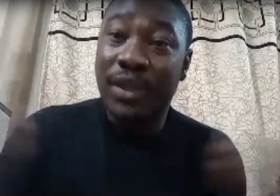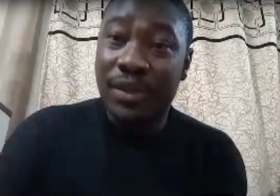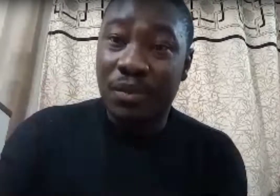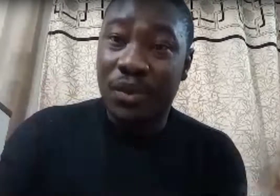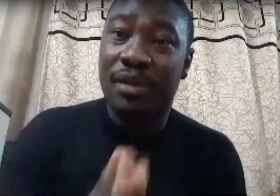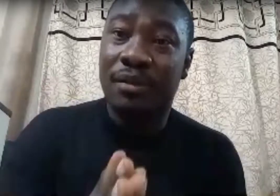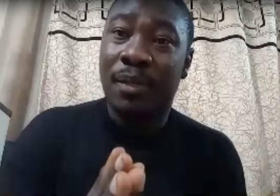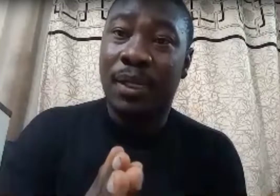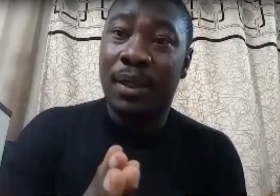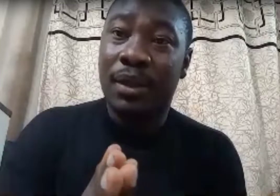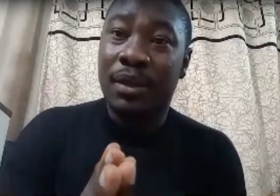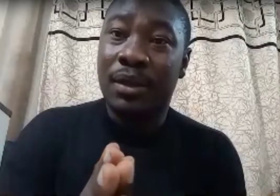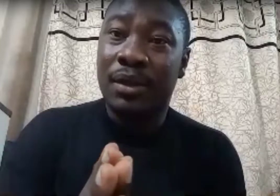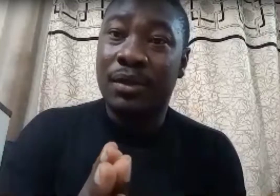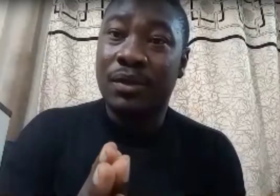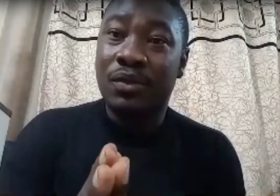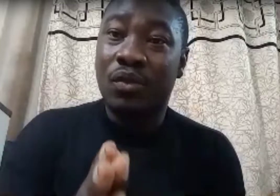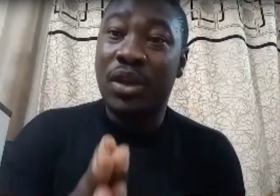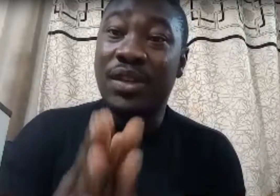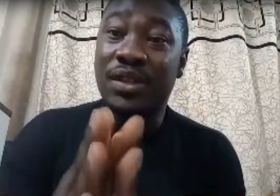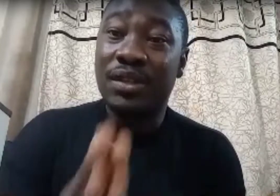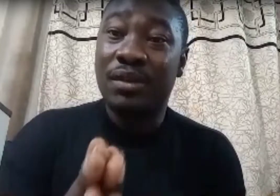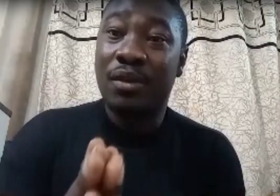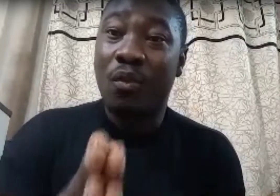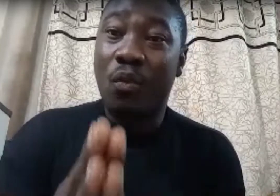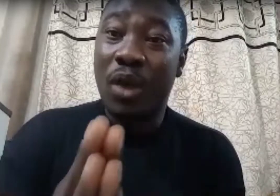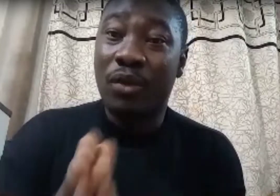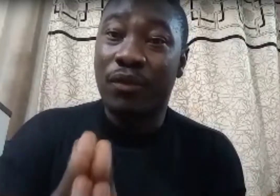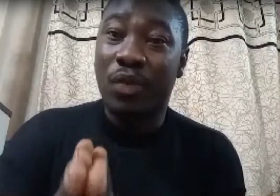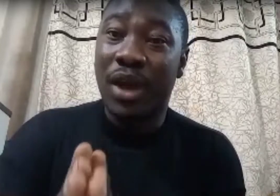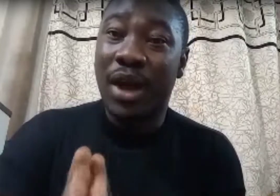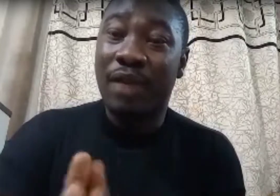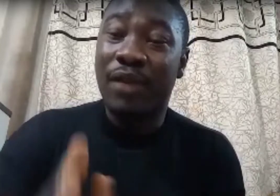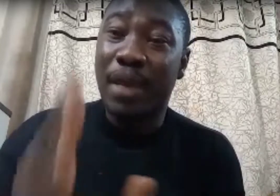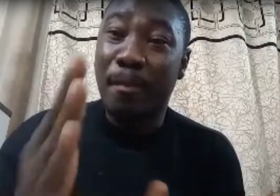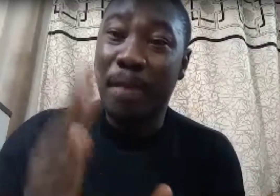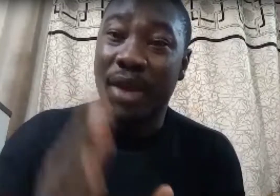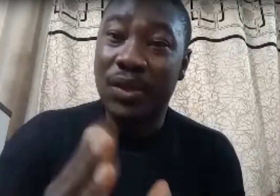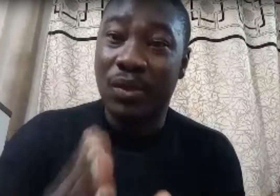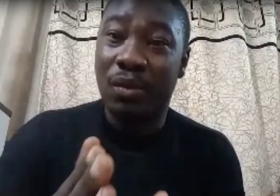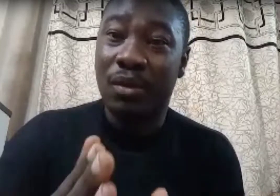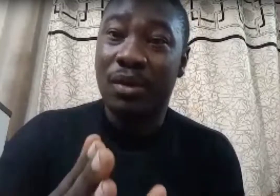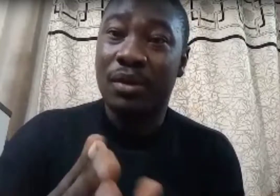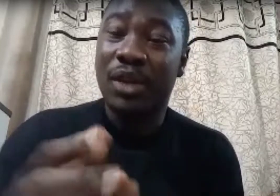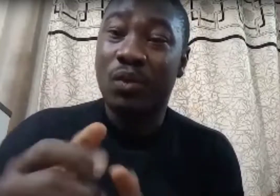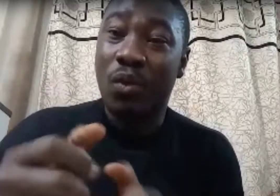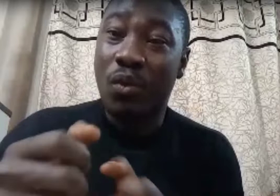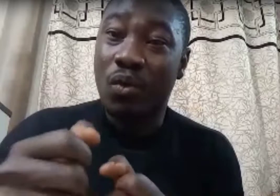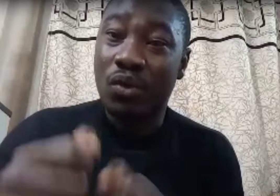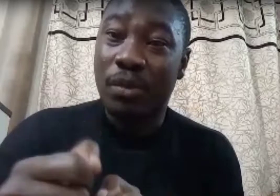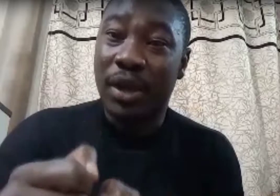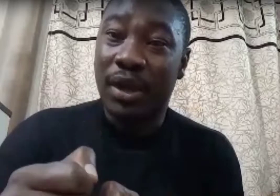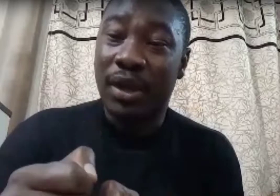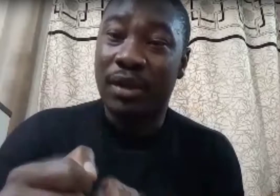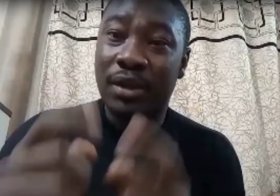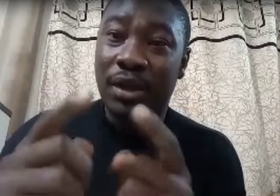mentor that will hold you by the hand and teach you the skill. That's the idea of the mentorship program.